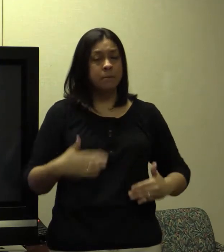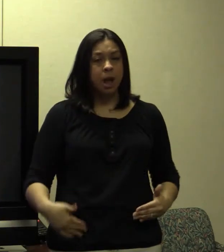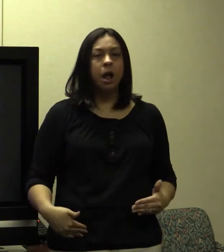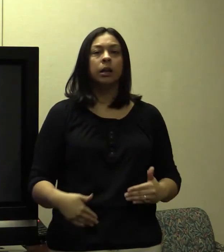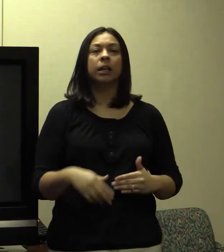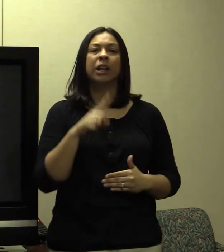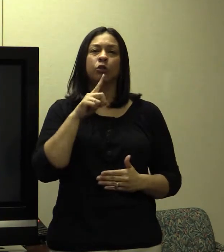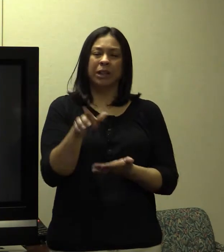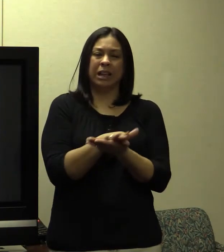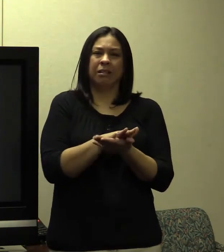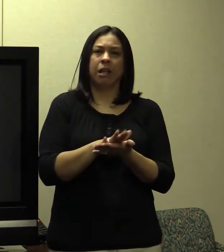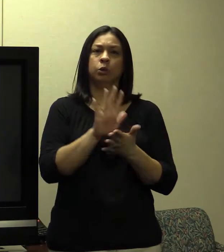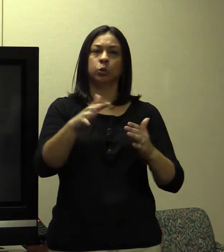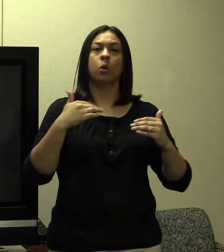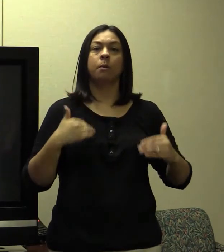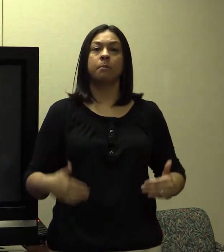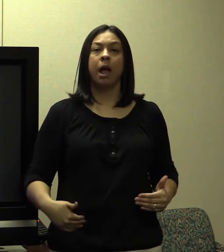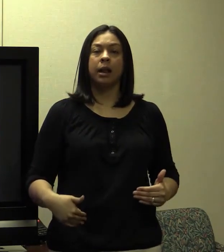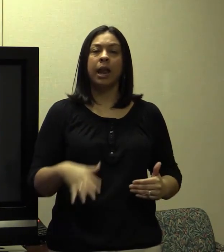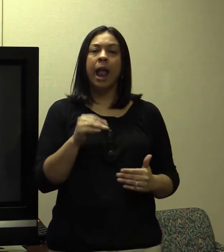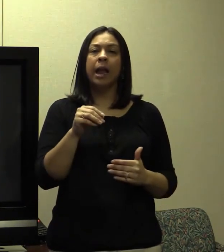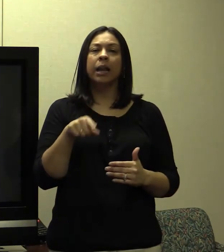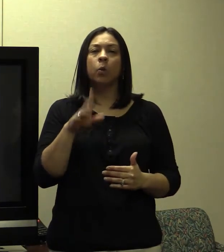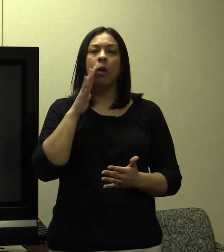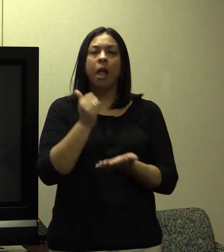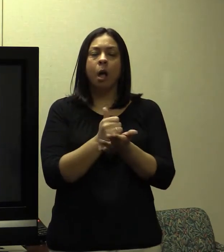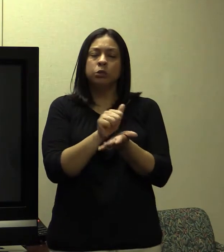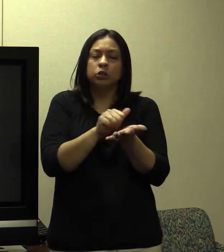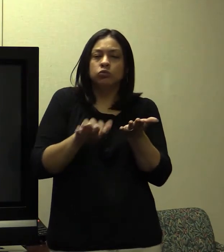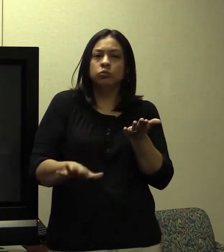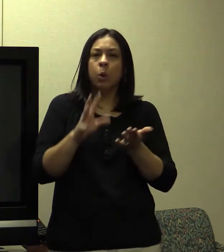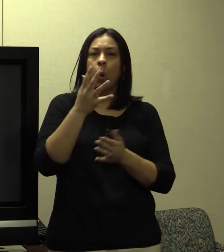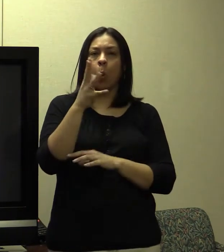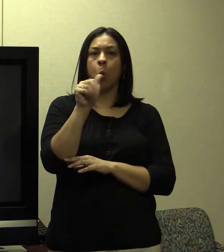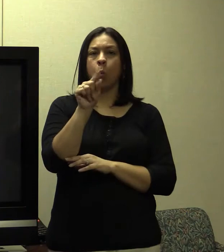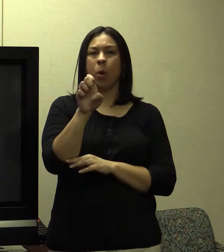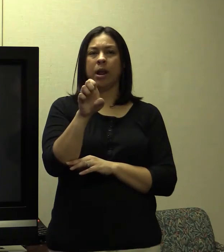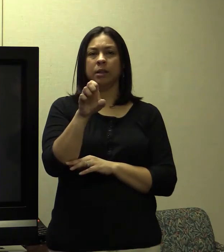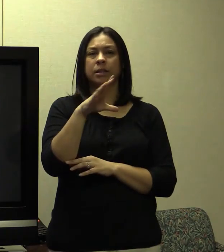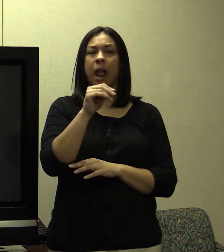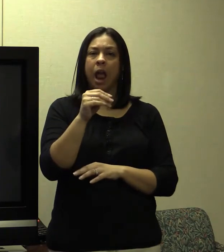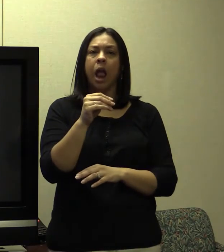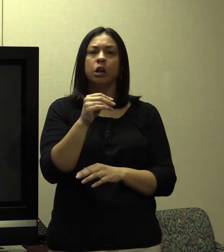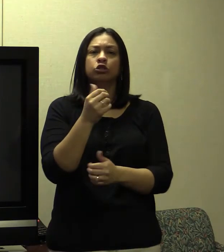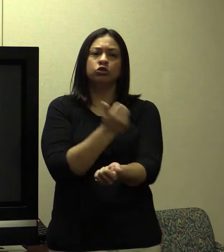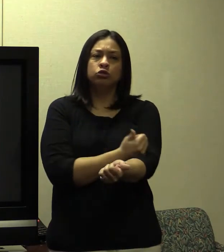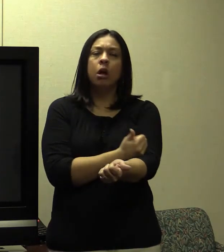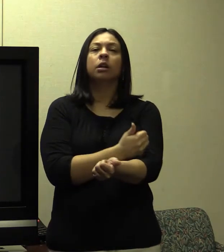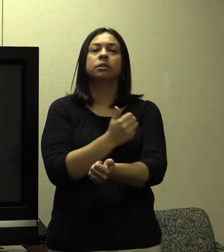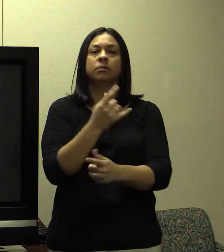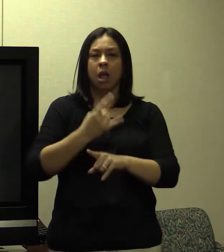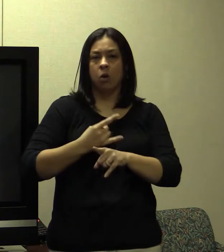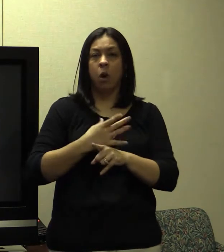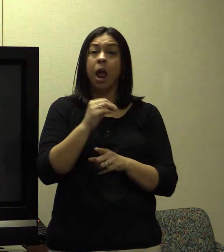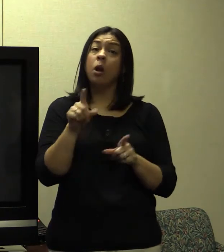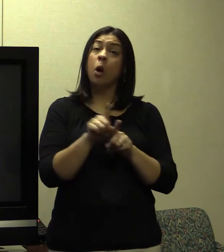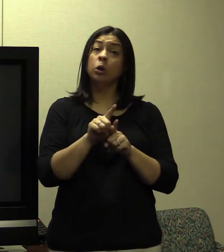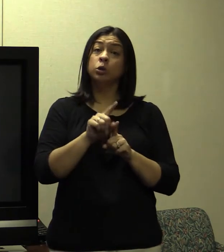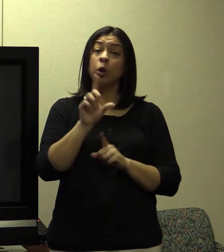cleanser of the body, and it gets rid of waste product, and also drugs and alcohol. And it's also a storage unit for vitamins,